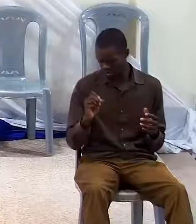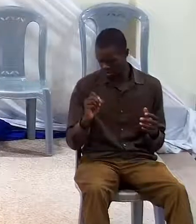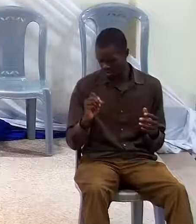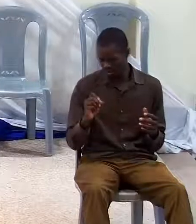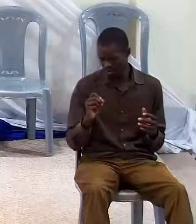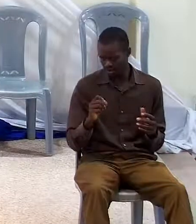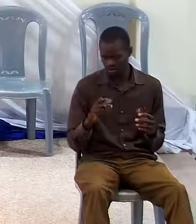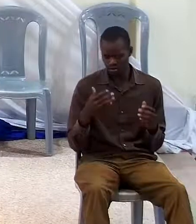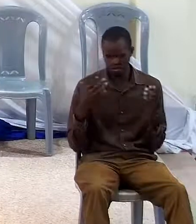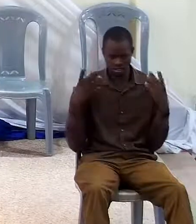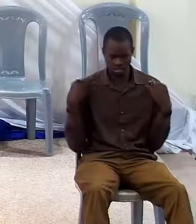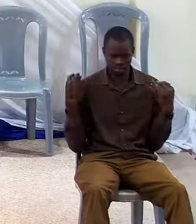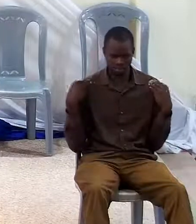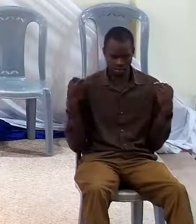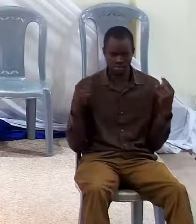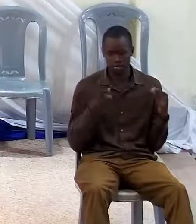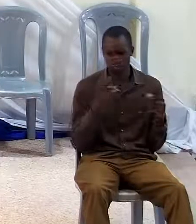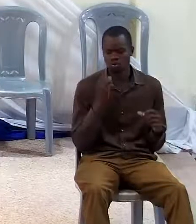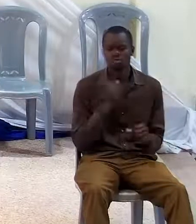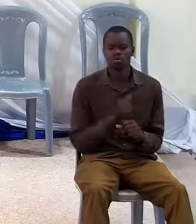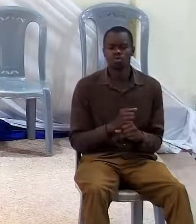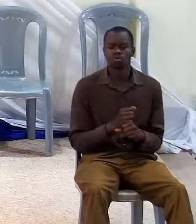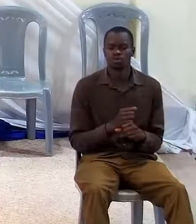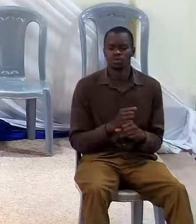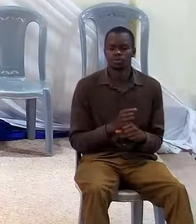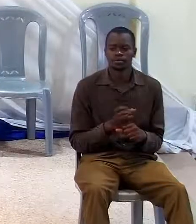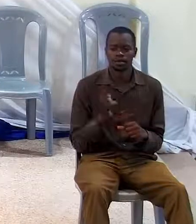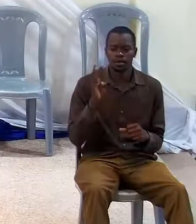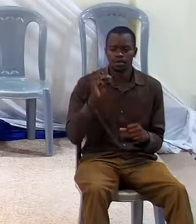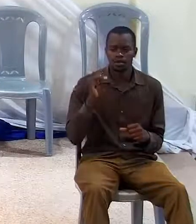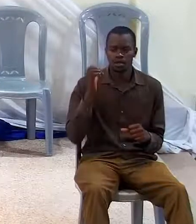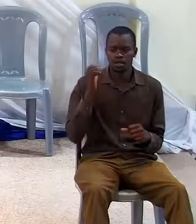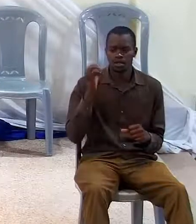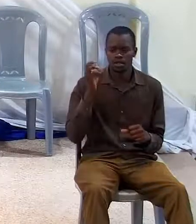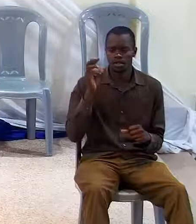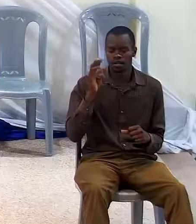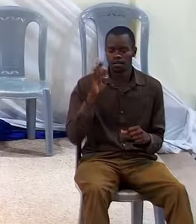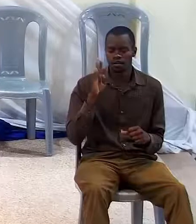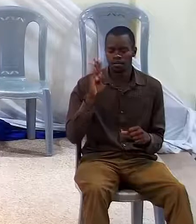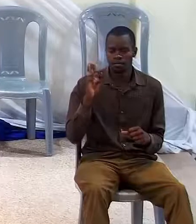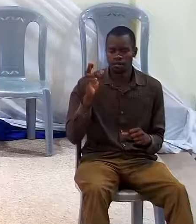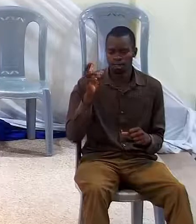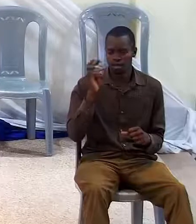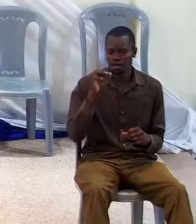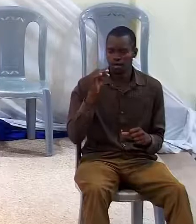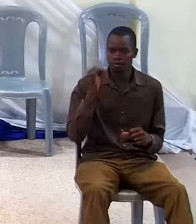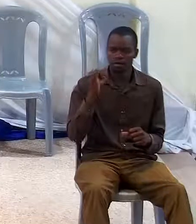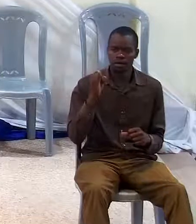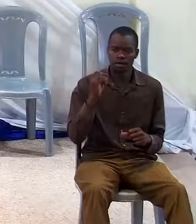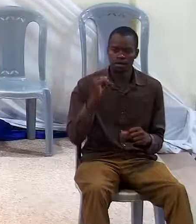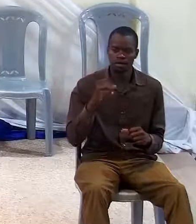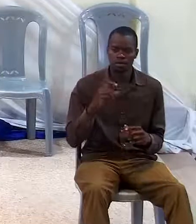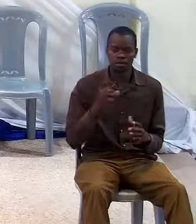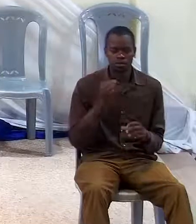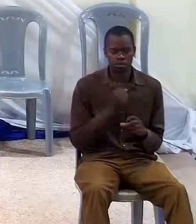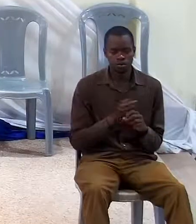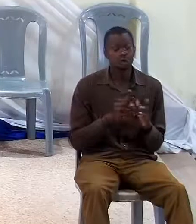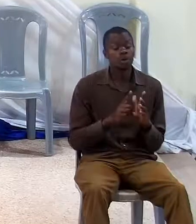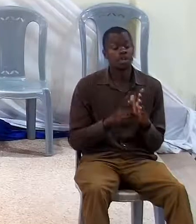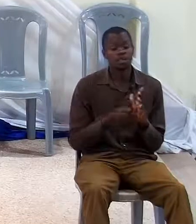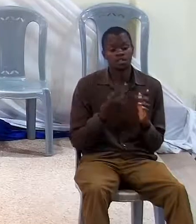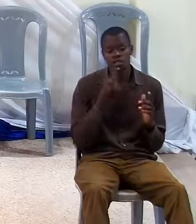your BMI, your body mass index, you can do it at a later time so that you are aware